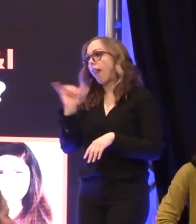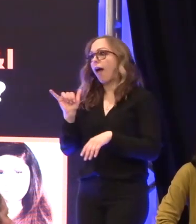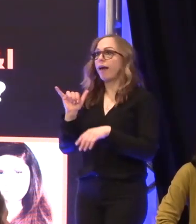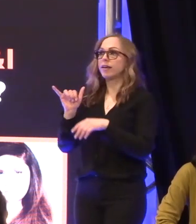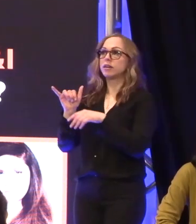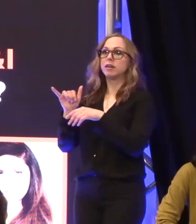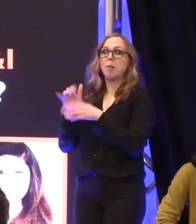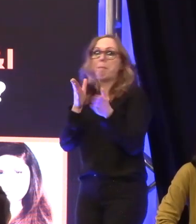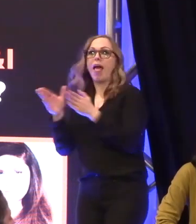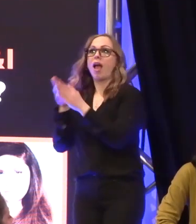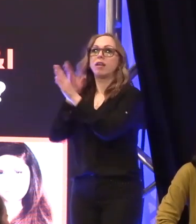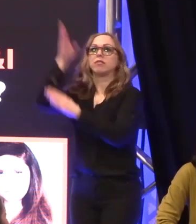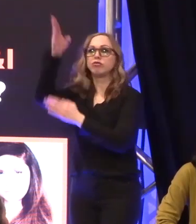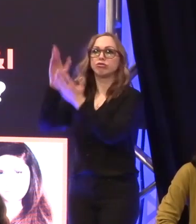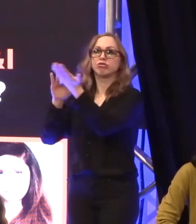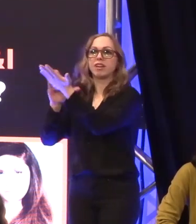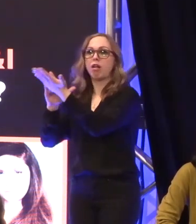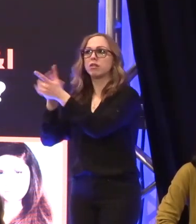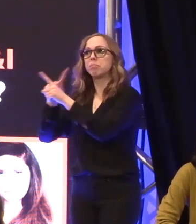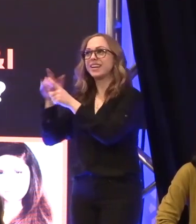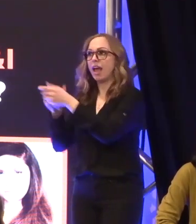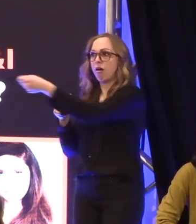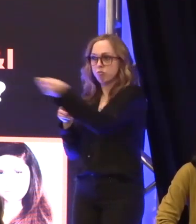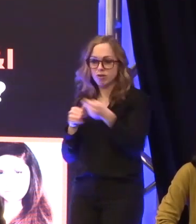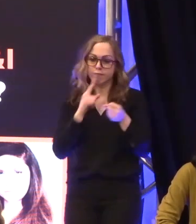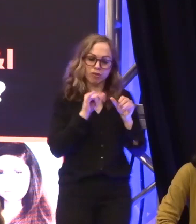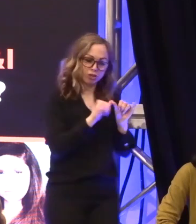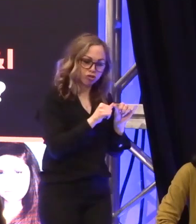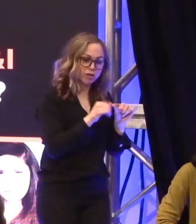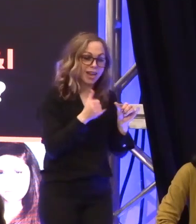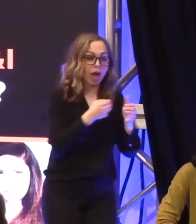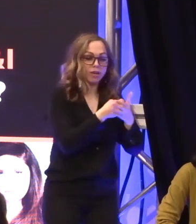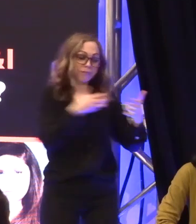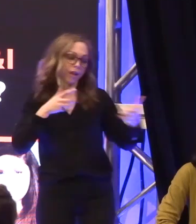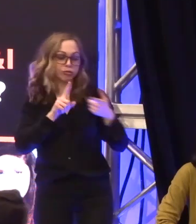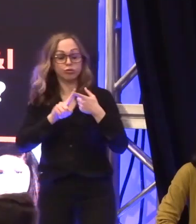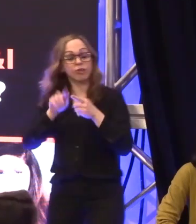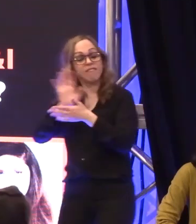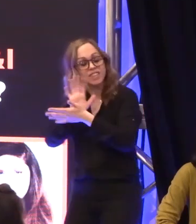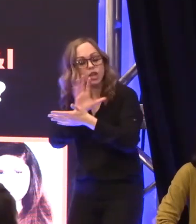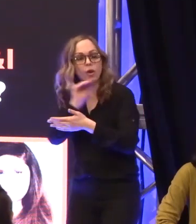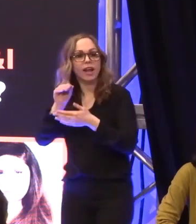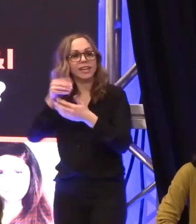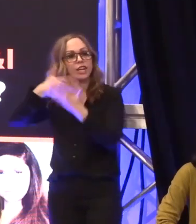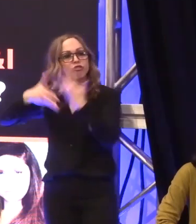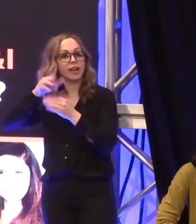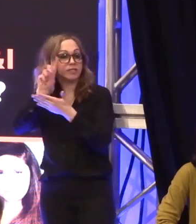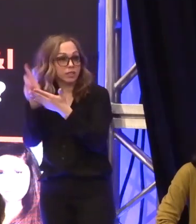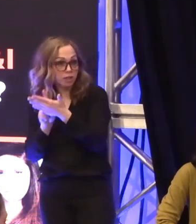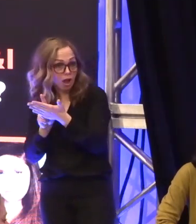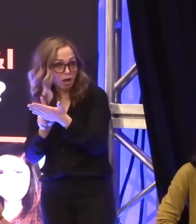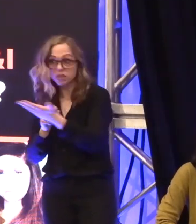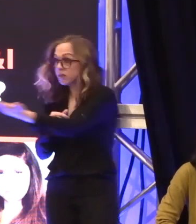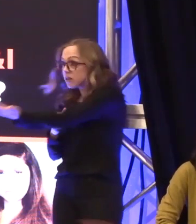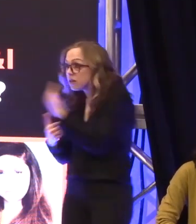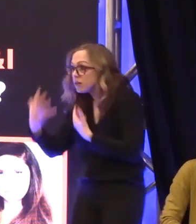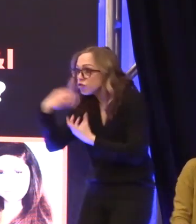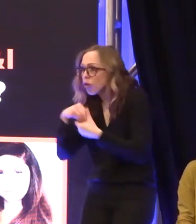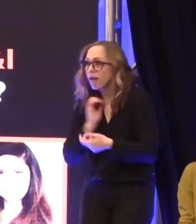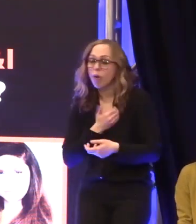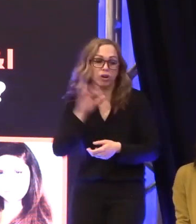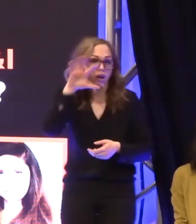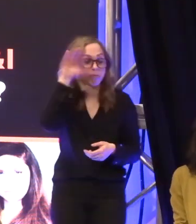careers, kind of started in engineering, but now we're expanding it to video and interactive design, bringing them into the company. And those